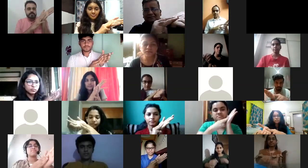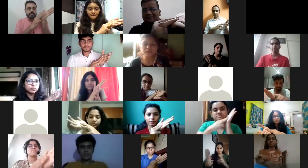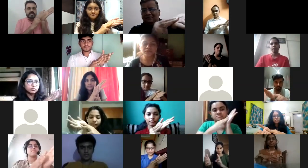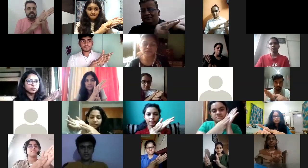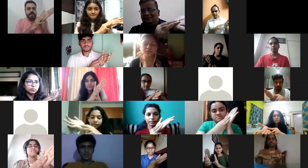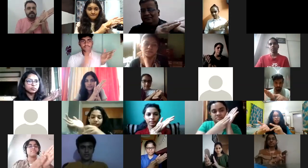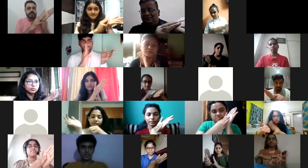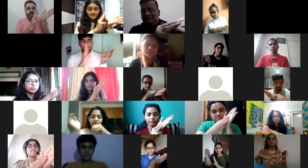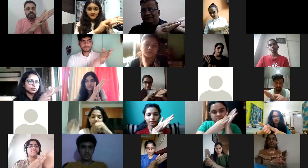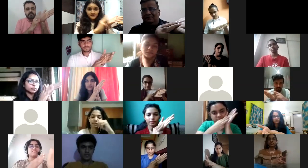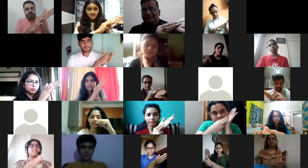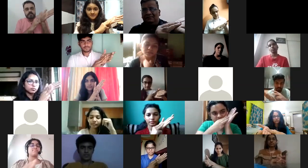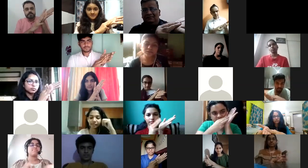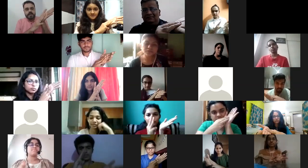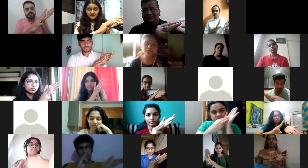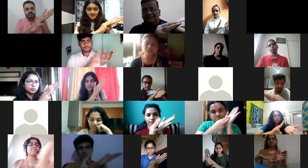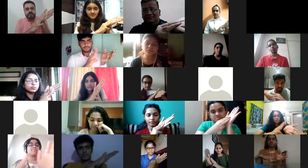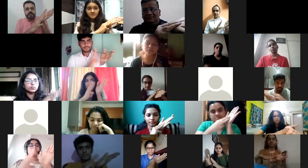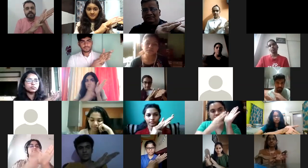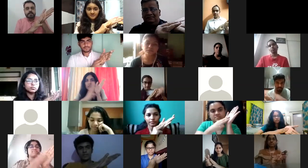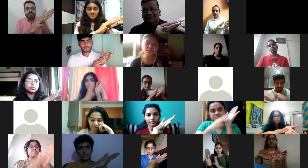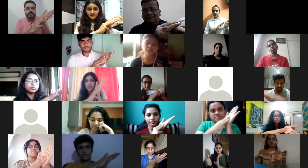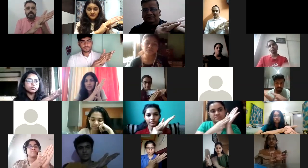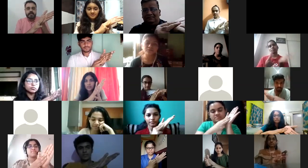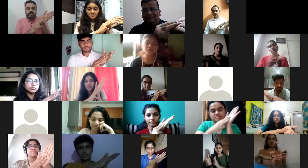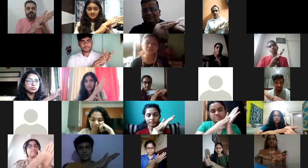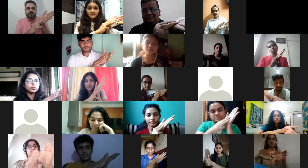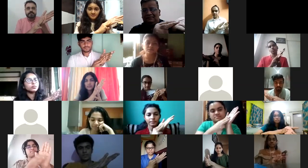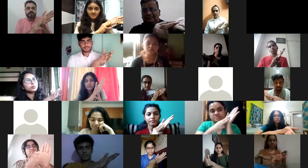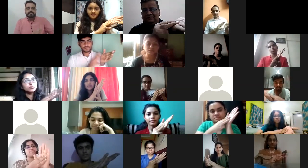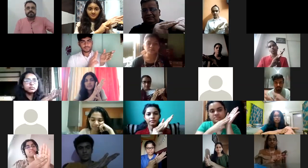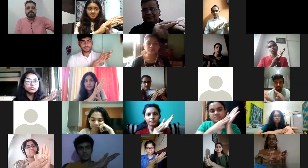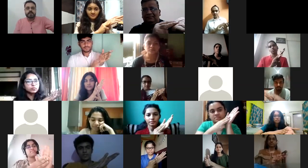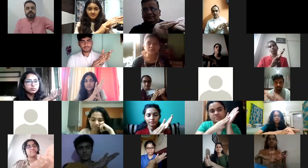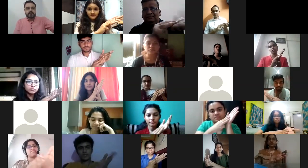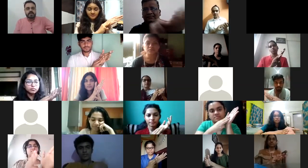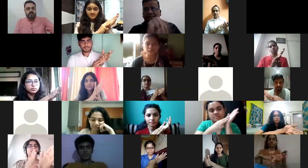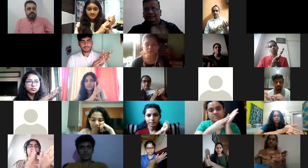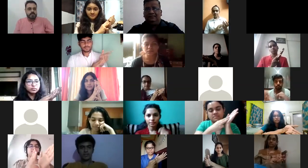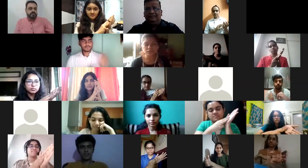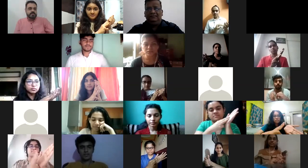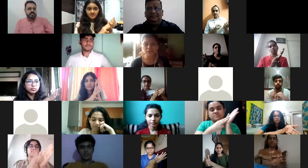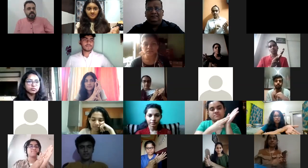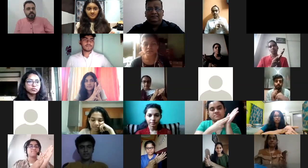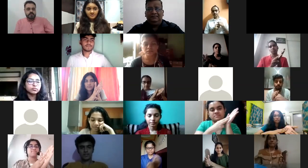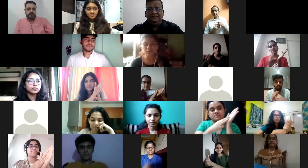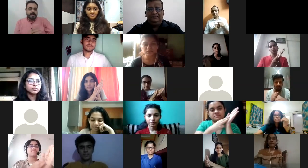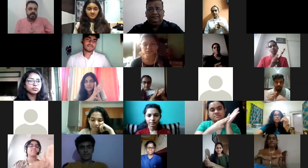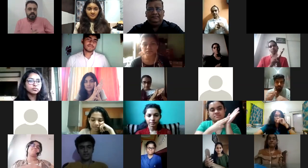He's tapping it twice on the palm. It becomes a Monday. Okay. So if this is how a Monday looks like,